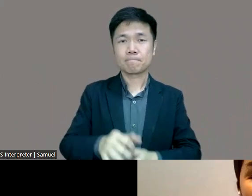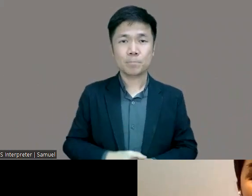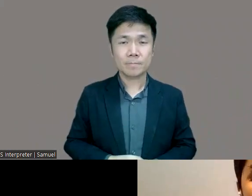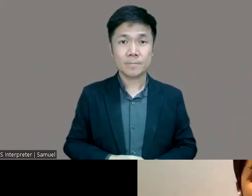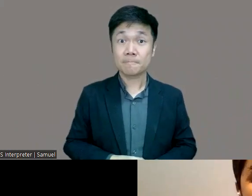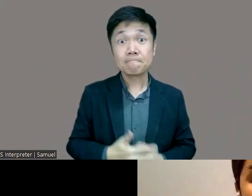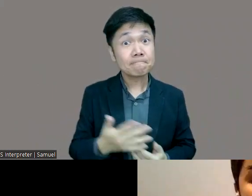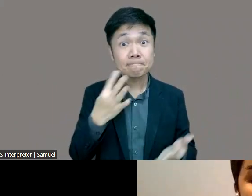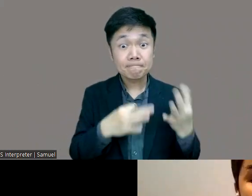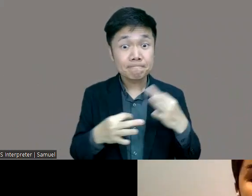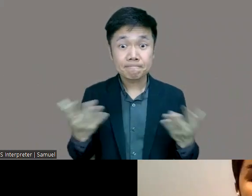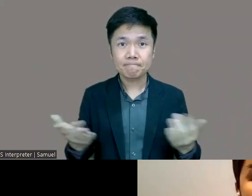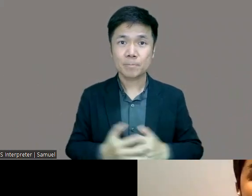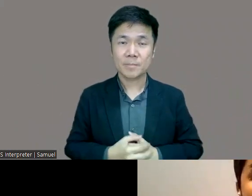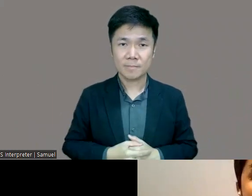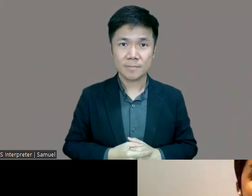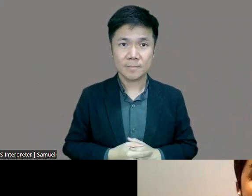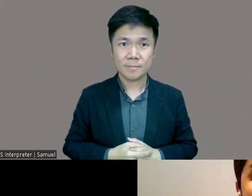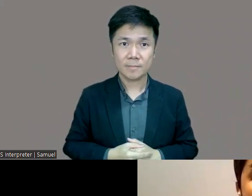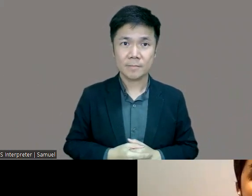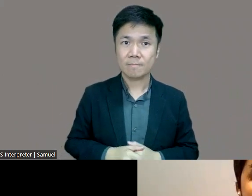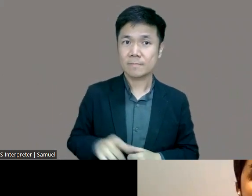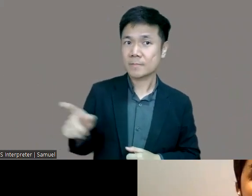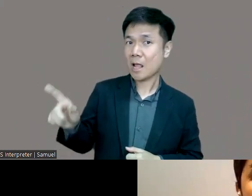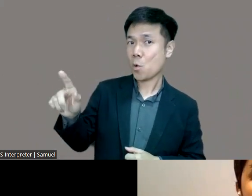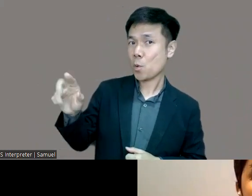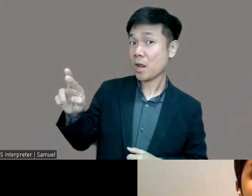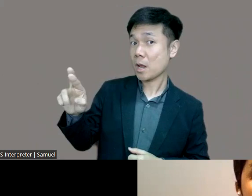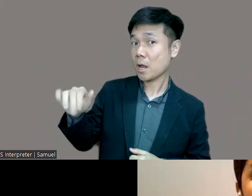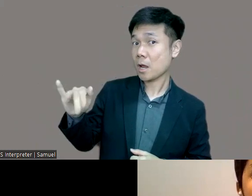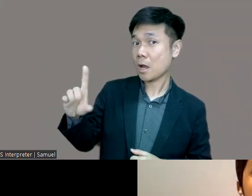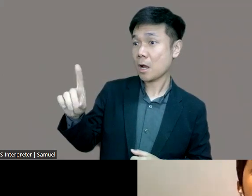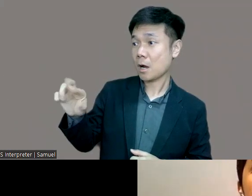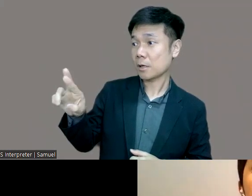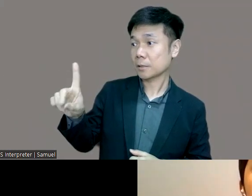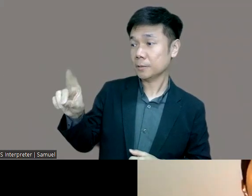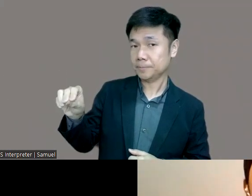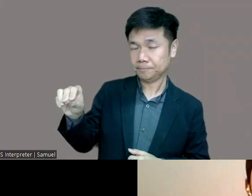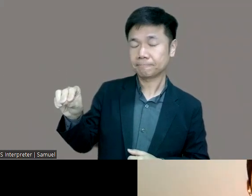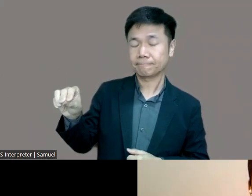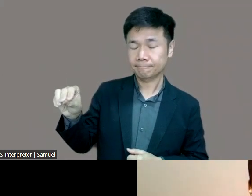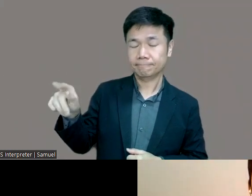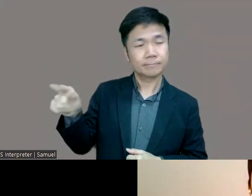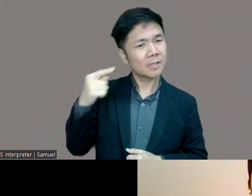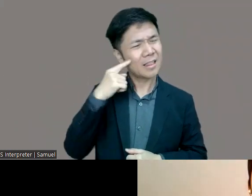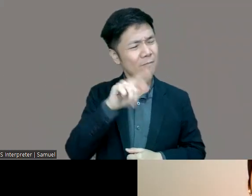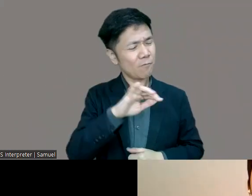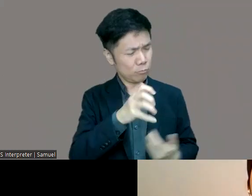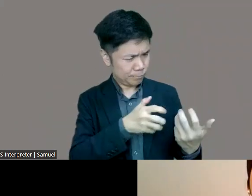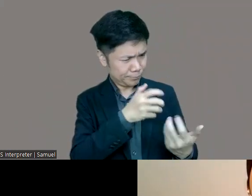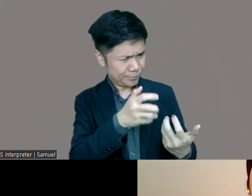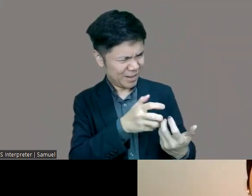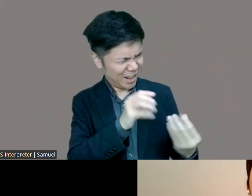or I can... There was another request as well on some of the reasonable adjustment measures